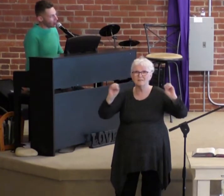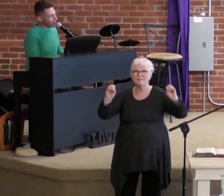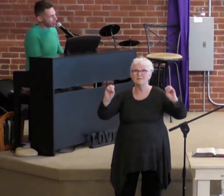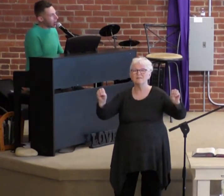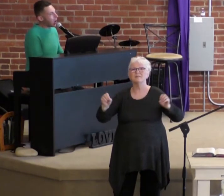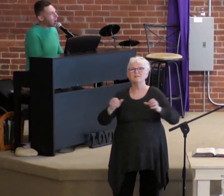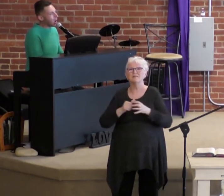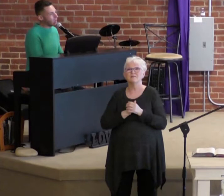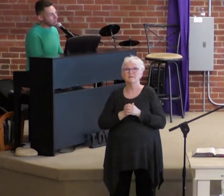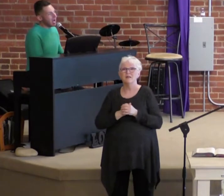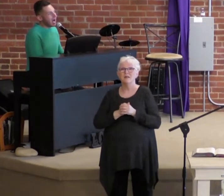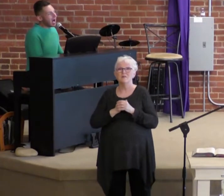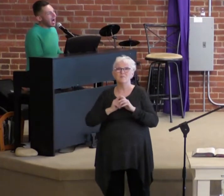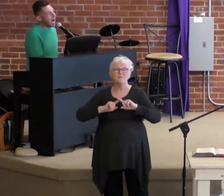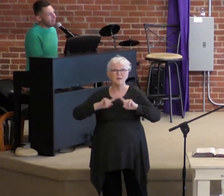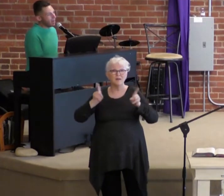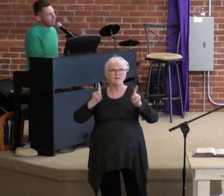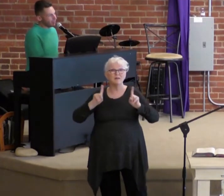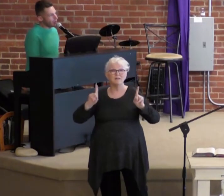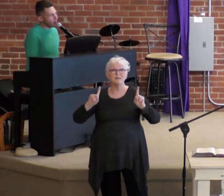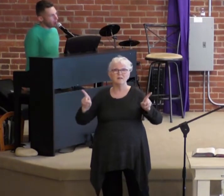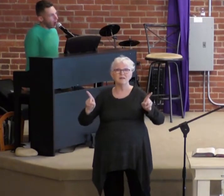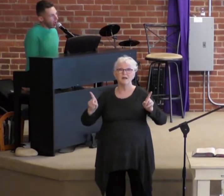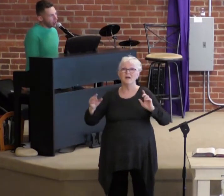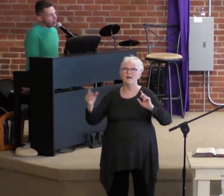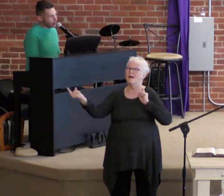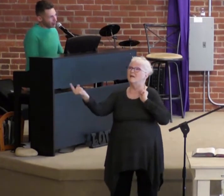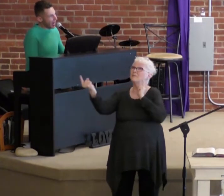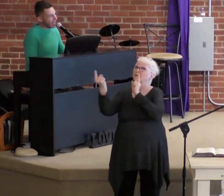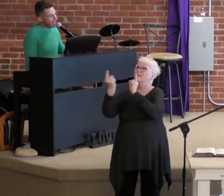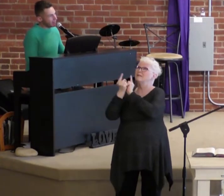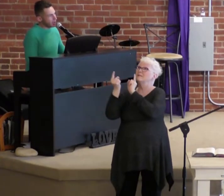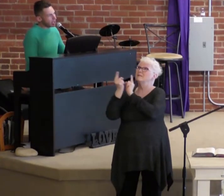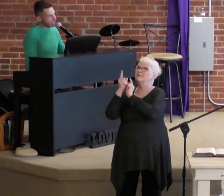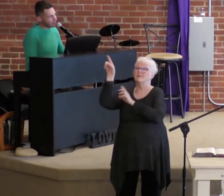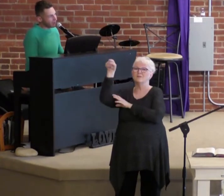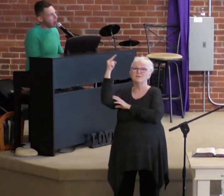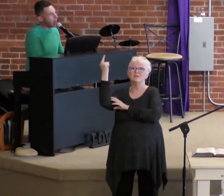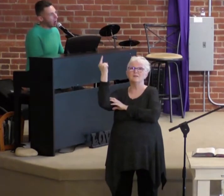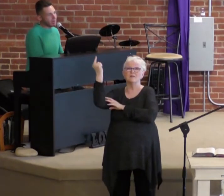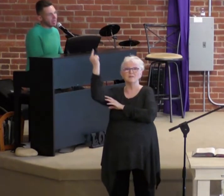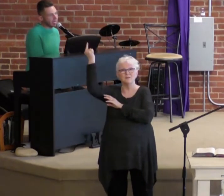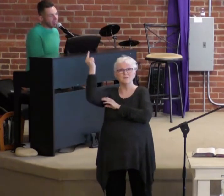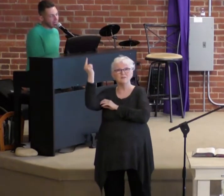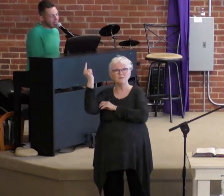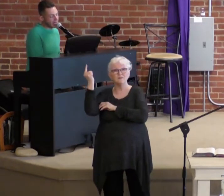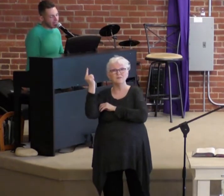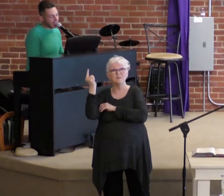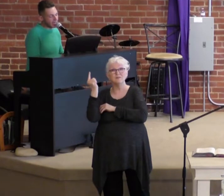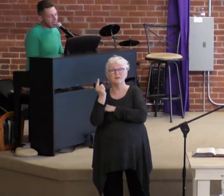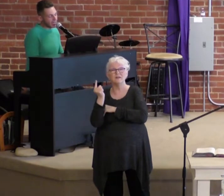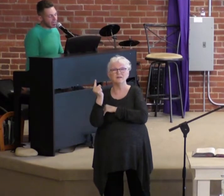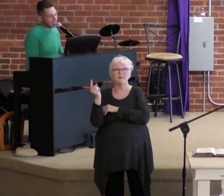faith all but gone, I met the one who came looking for me.